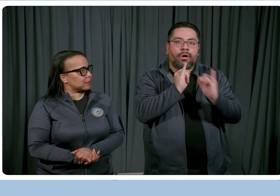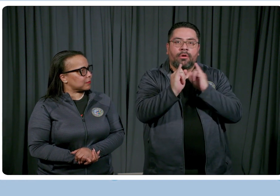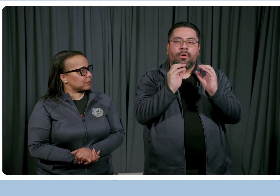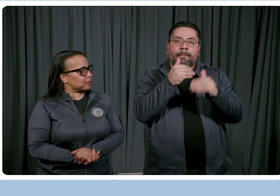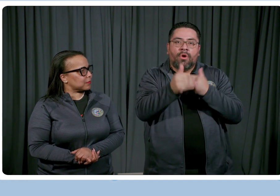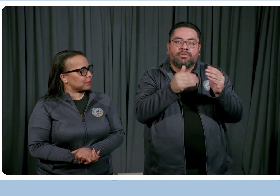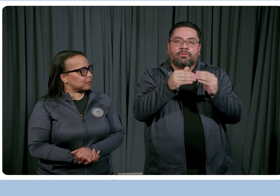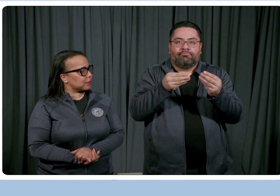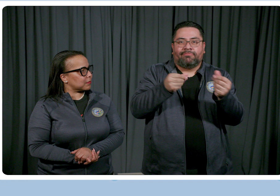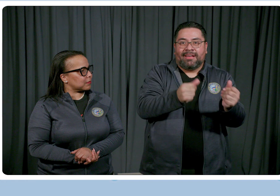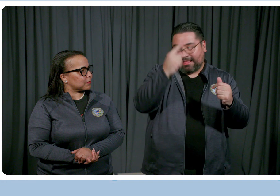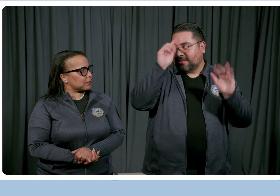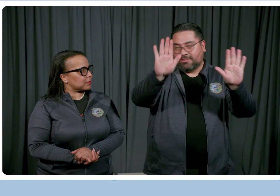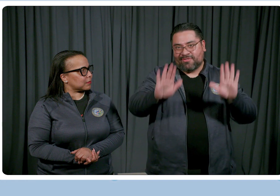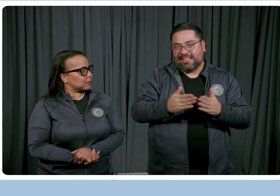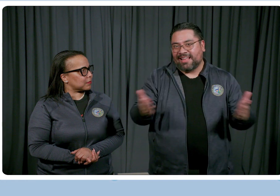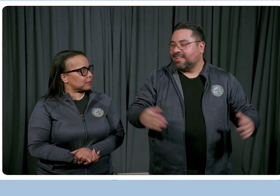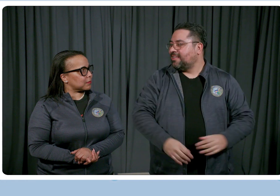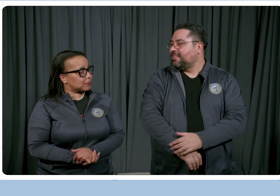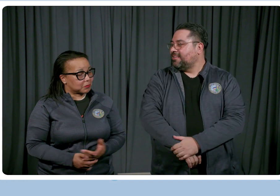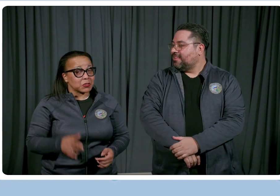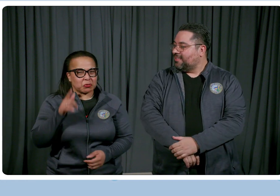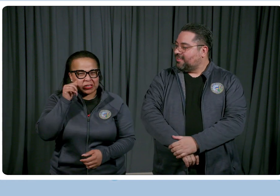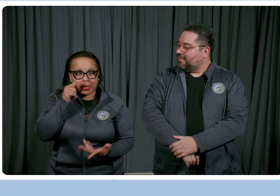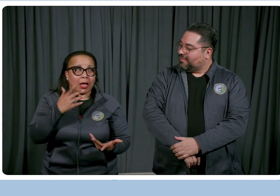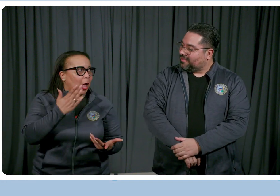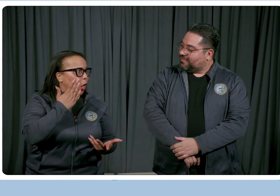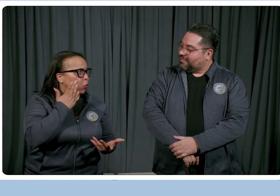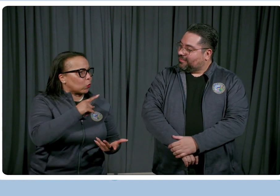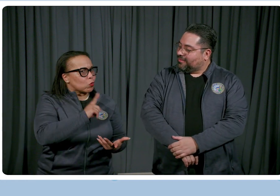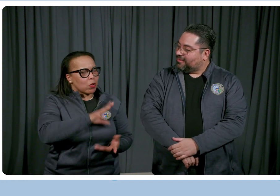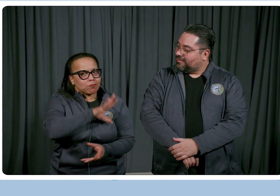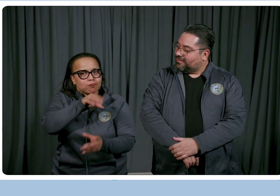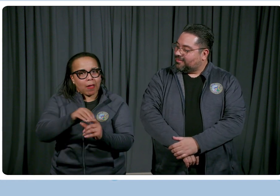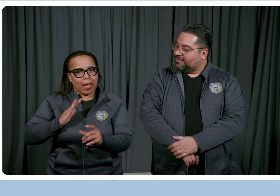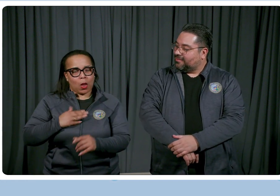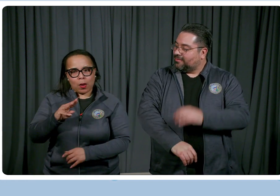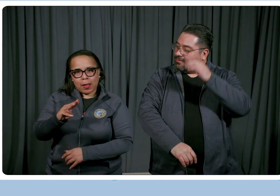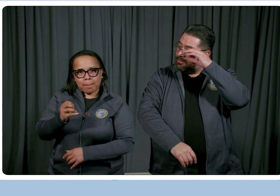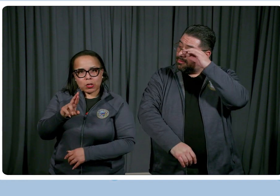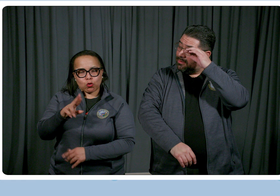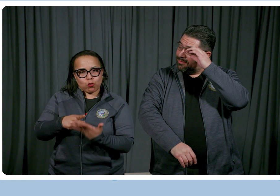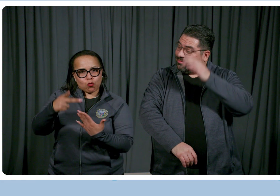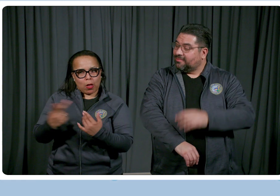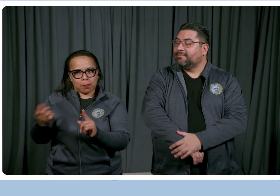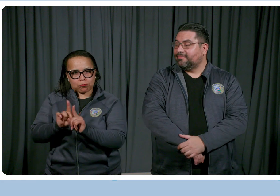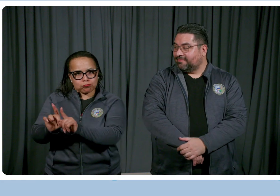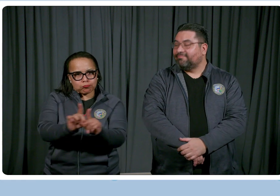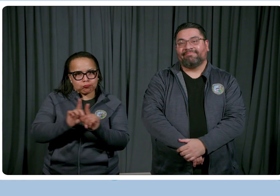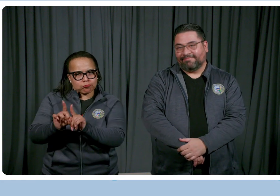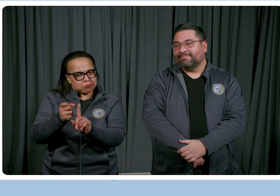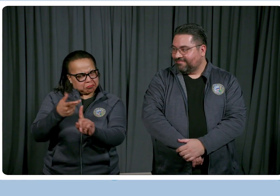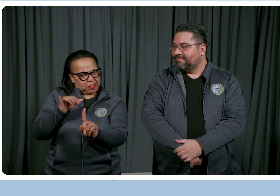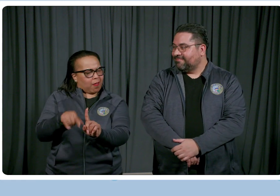process a bit smoother. And I think it's a great thing. Yeah. And I know that you play a large role in our mentorship program. Yes. Can you talk